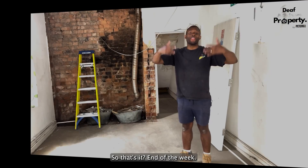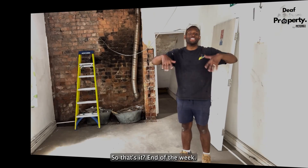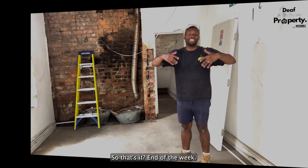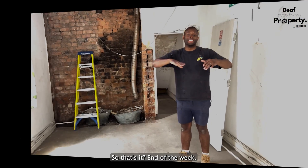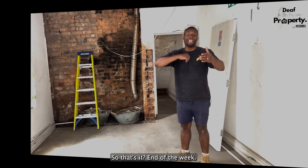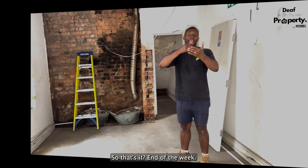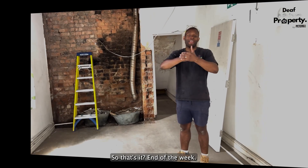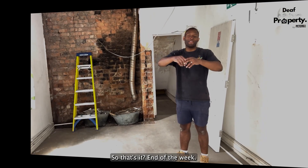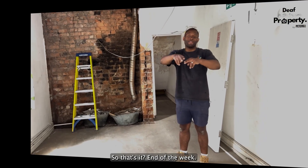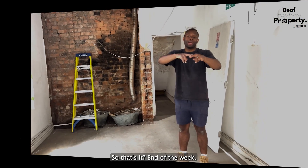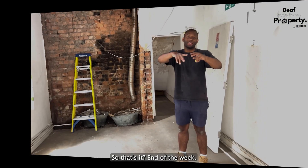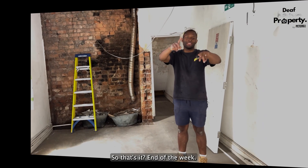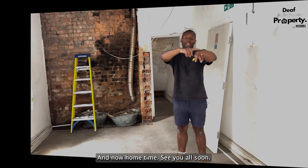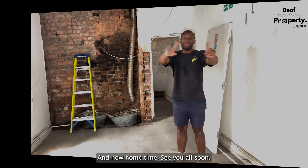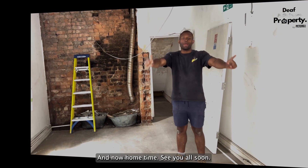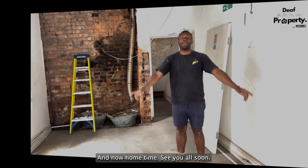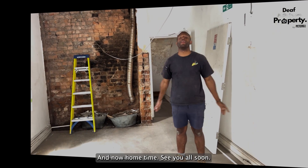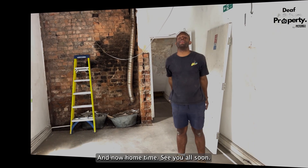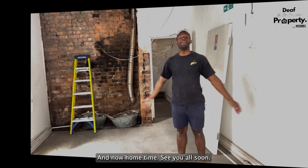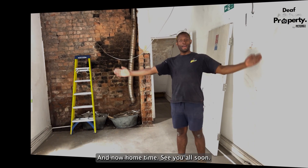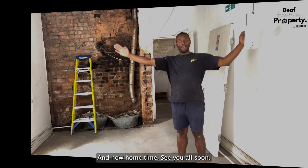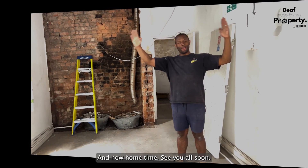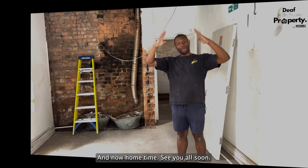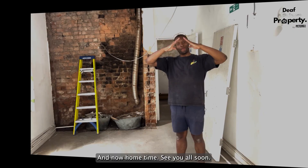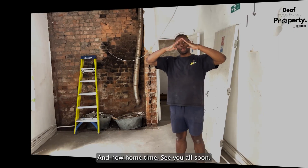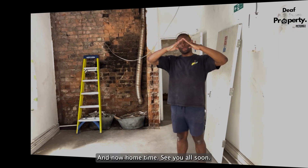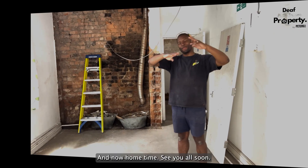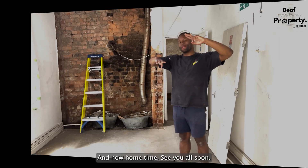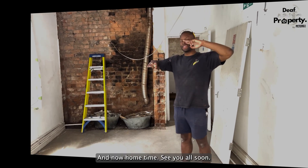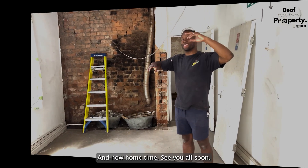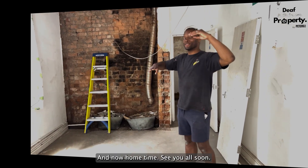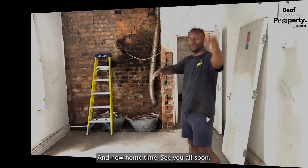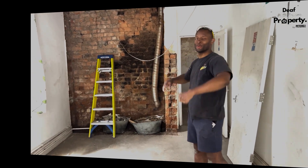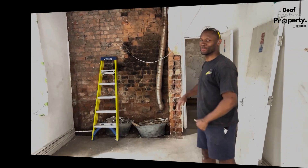So, that's it. End of the week and now home time. See you all soon.